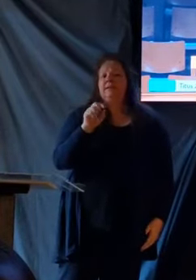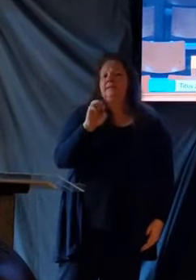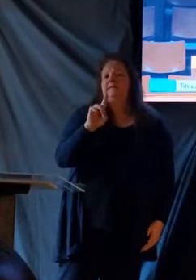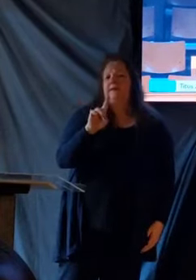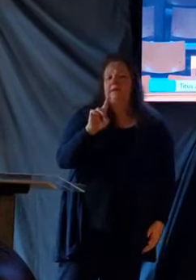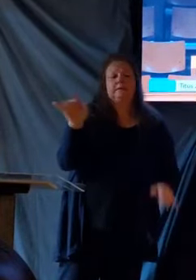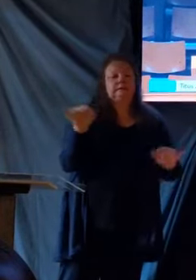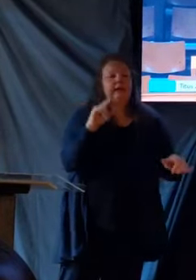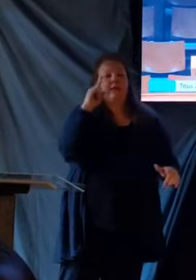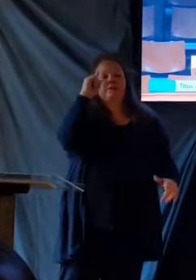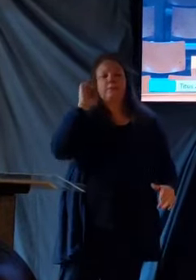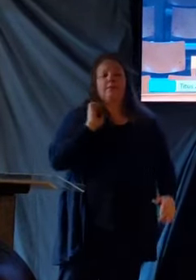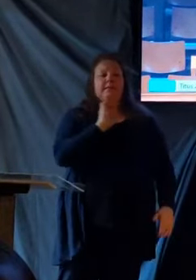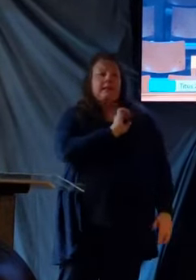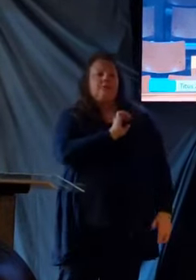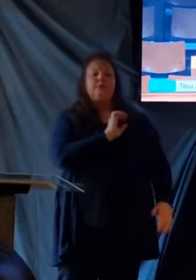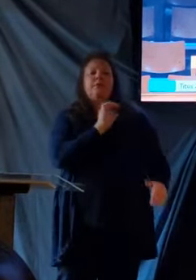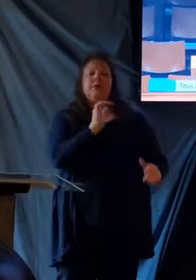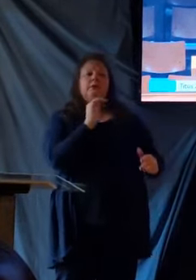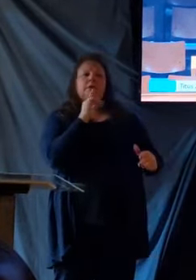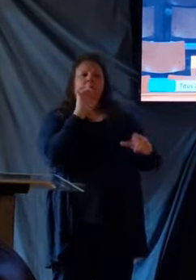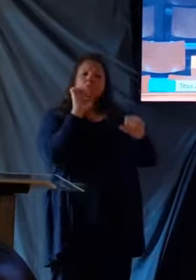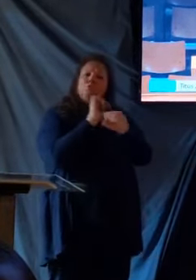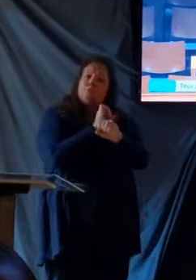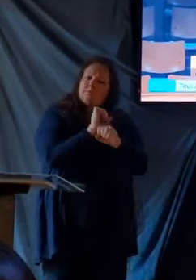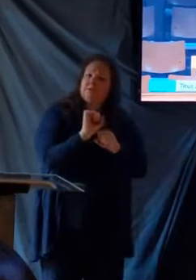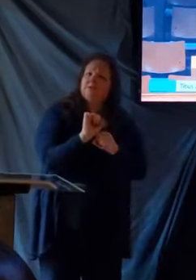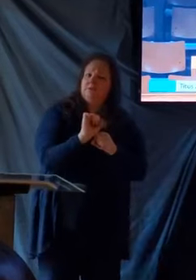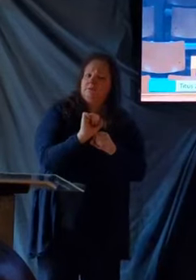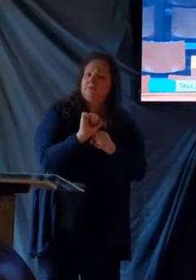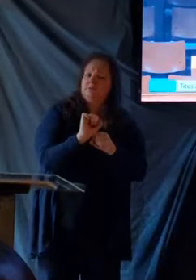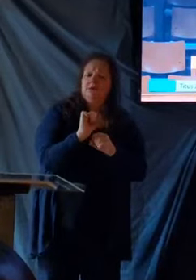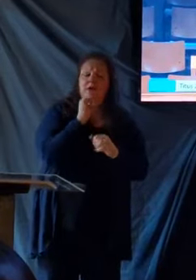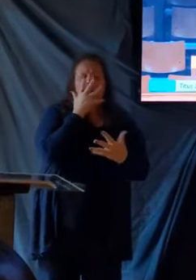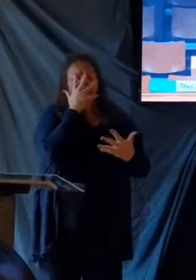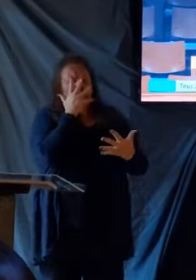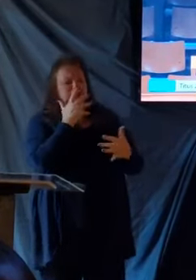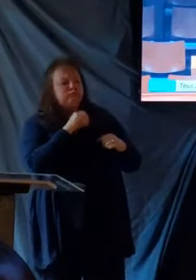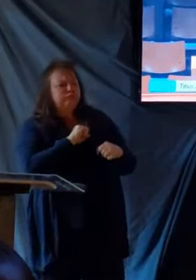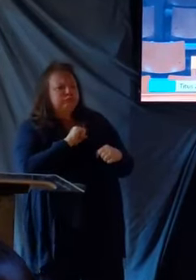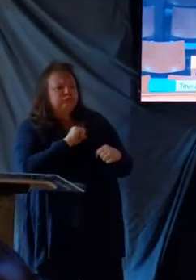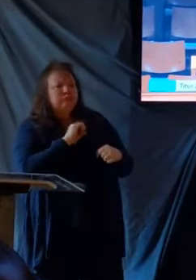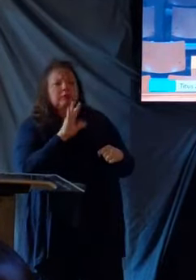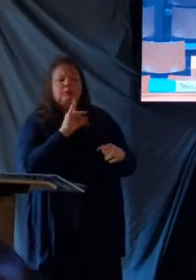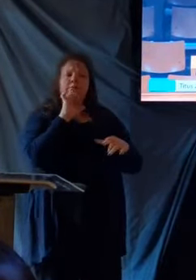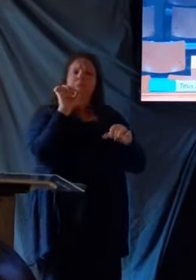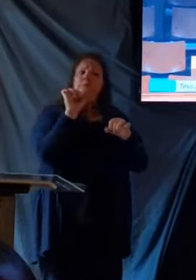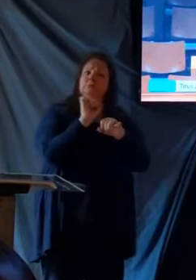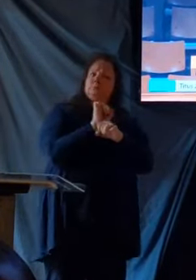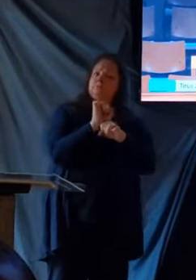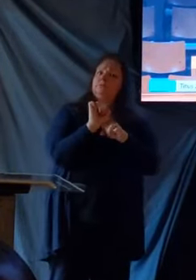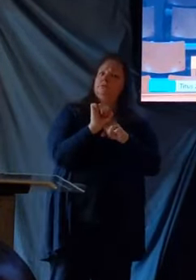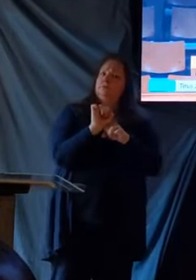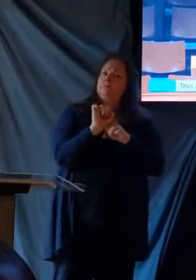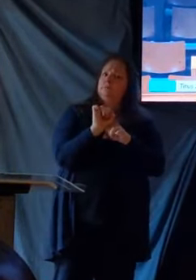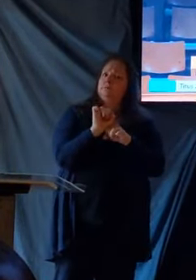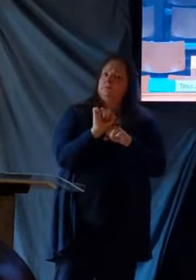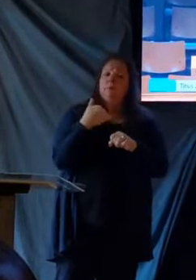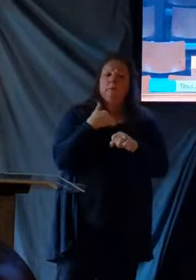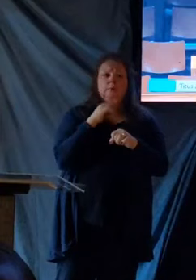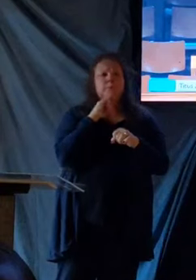of elders. There needs to be a seriousness, not a gloominess, but a seriousness. We're